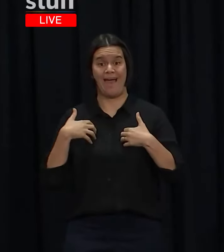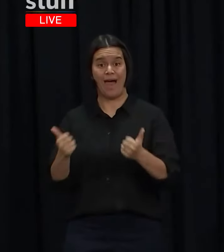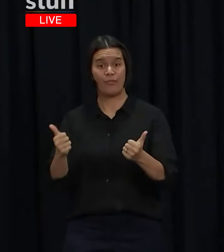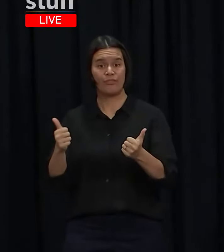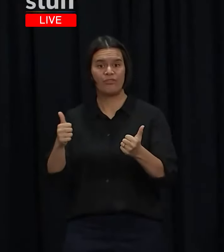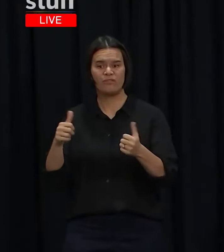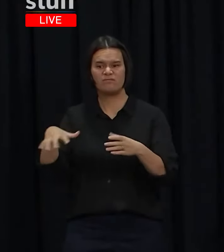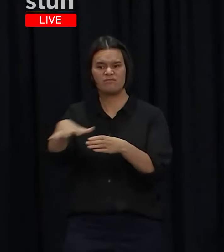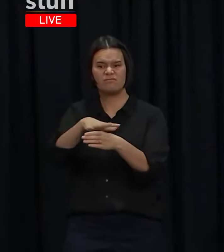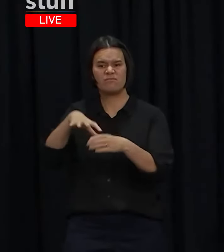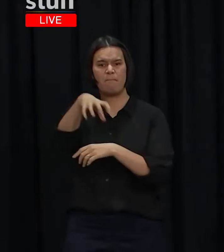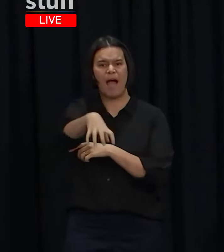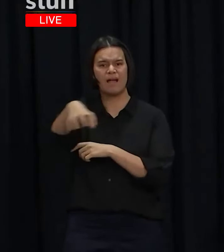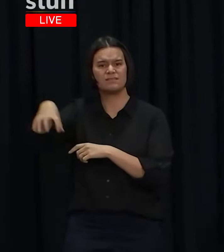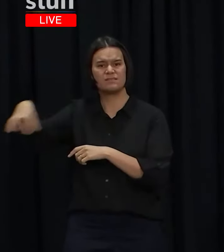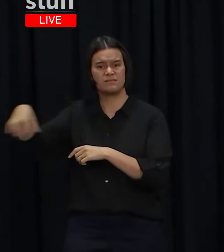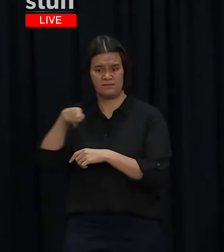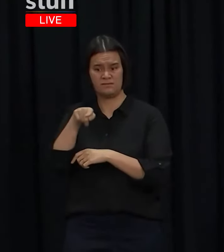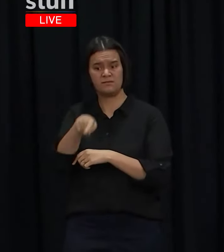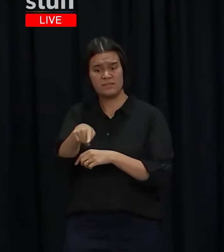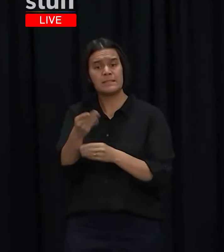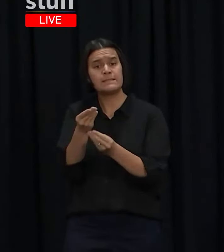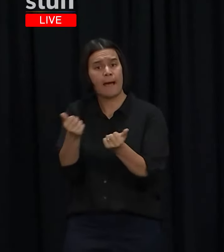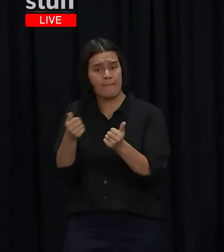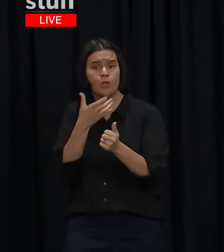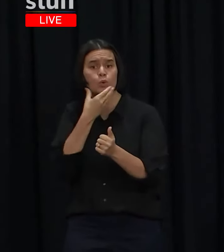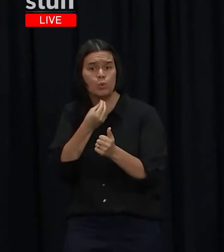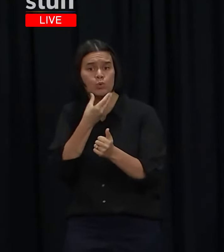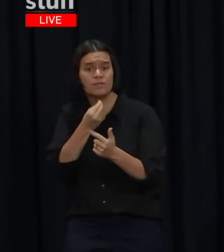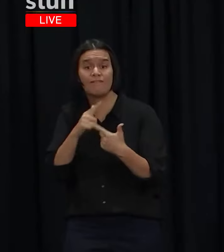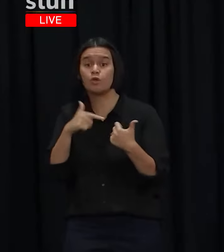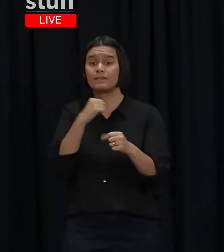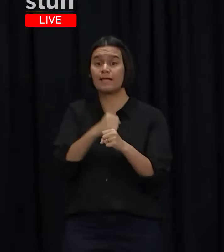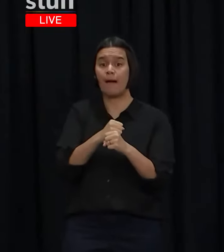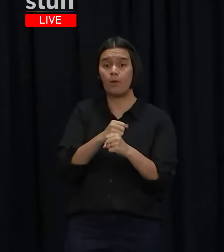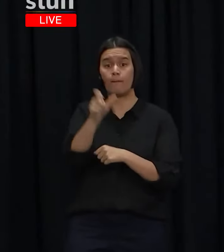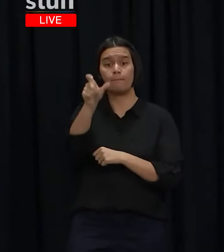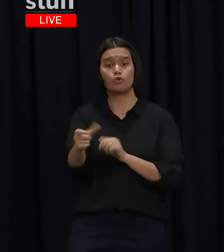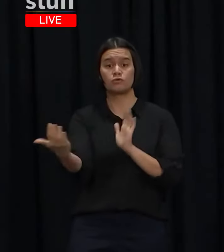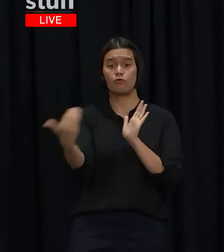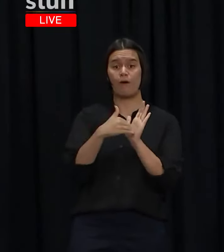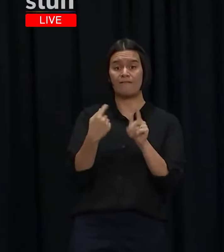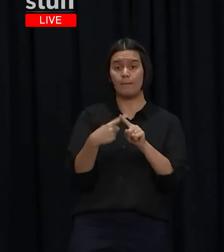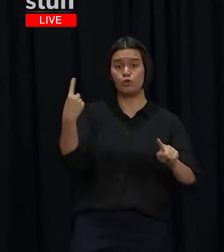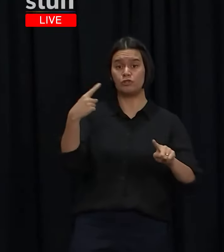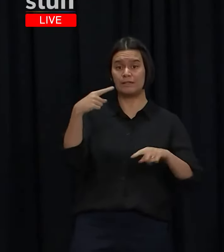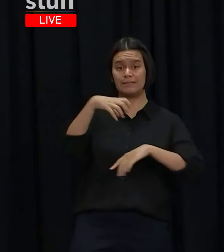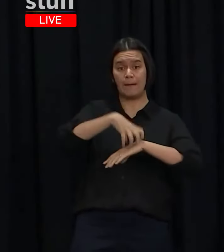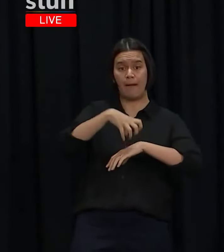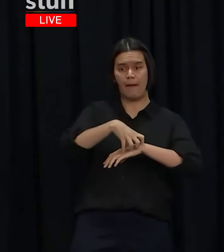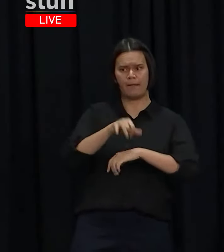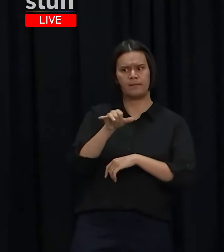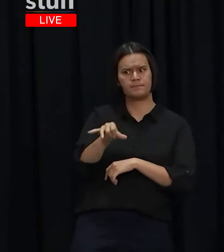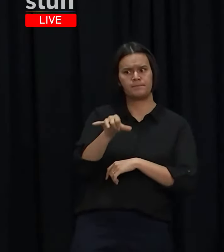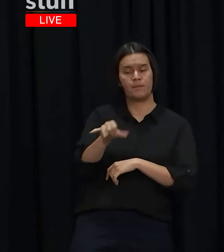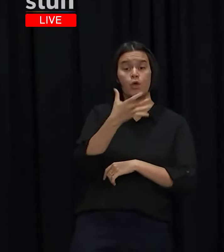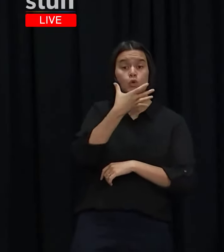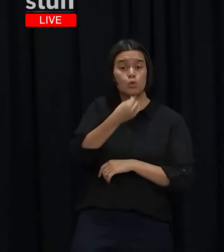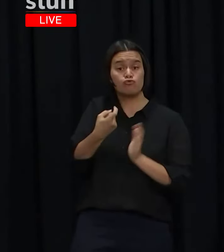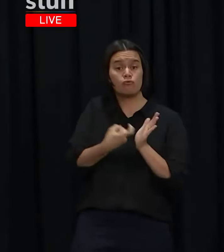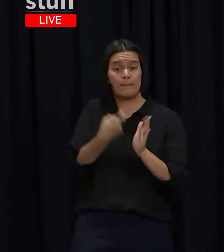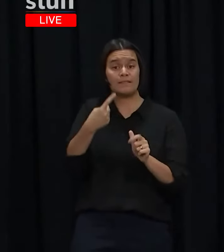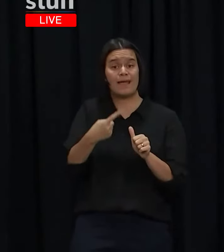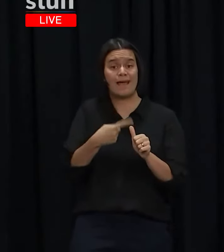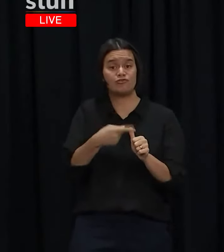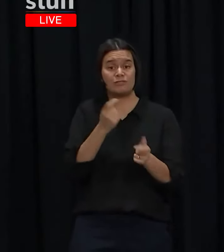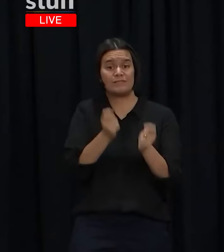outbreak for people arriving, for example, in emergency departments and some staff. And we certainly upped our orders in the last few